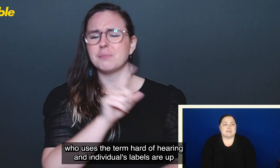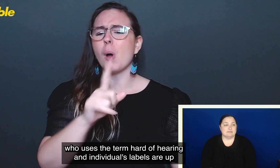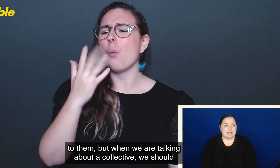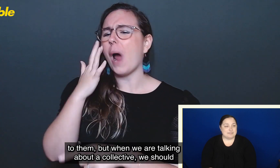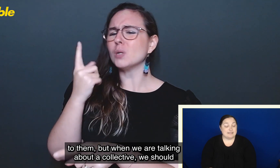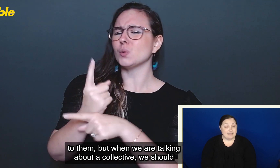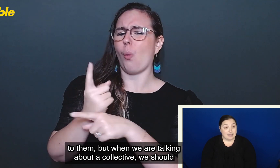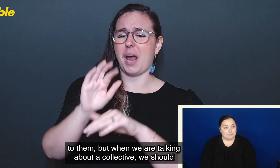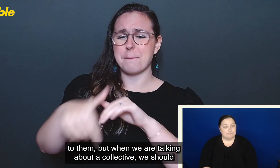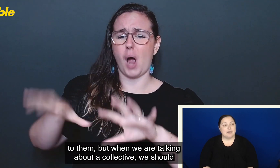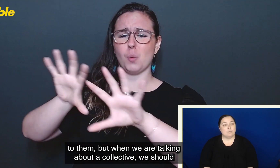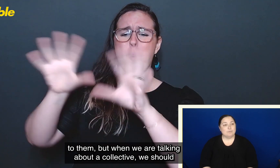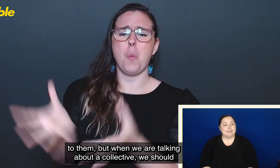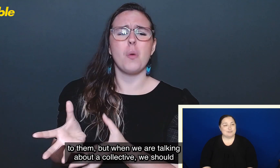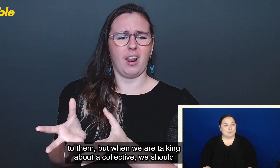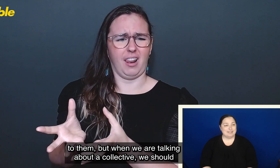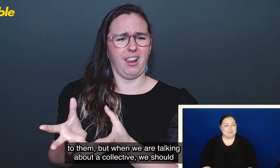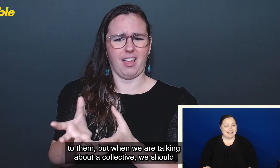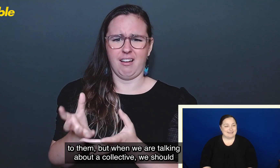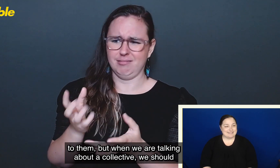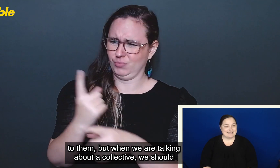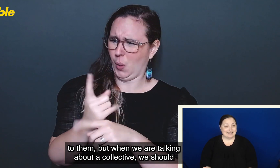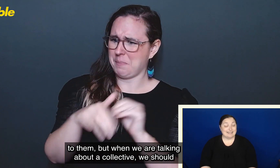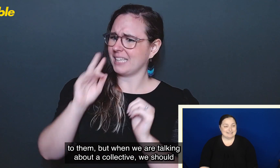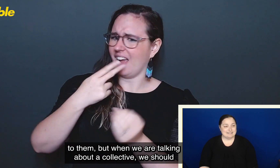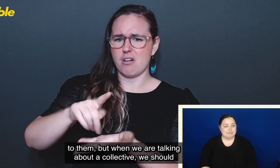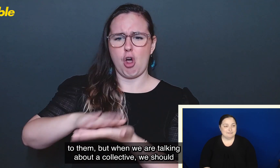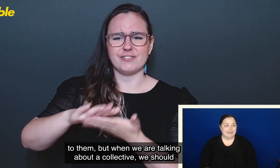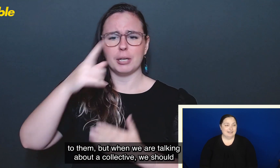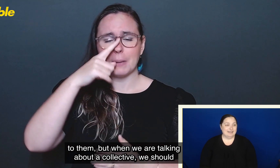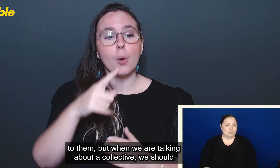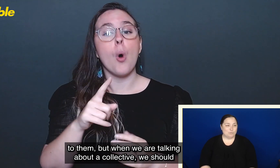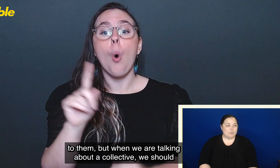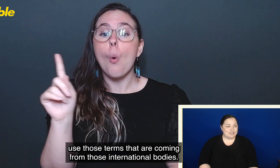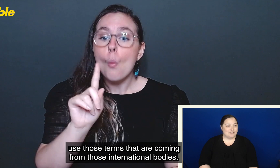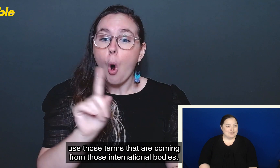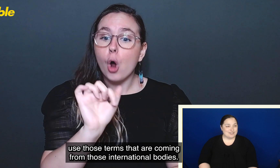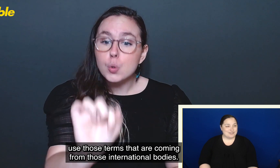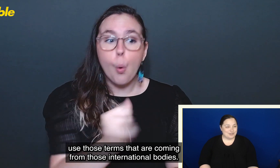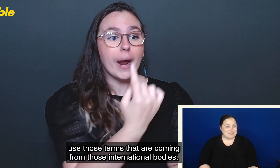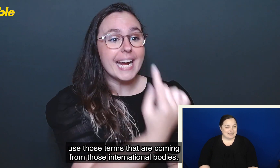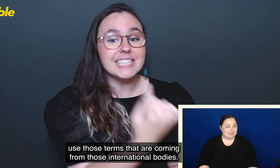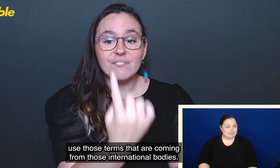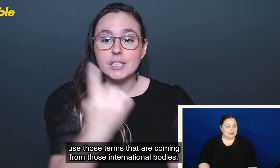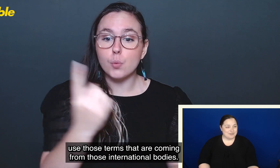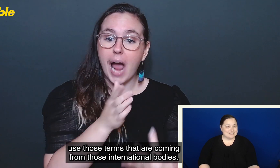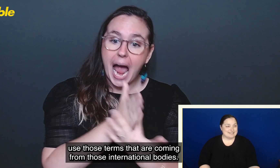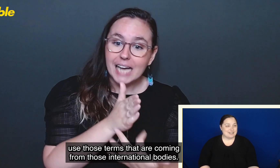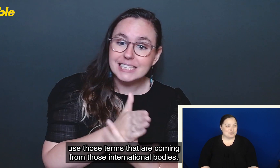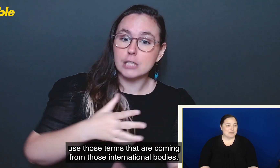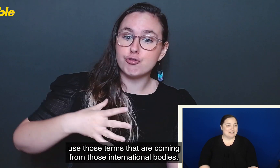labels are up to them, but when we are talking about a collective, we should use those terms that are coming from